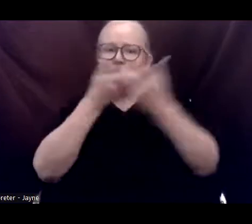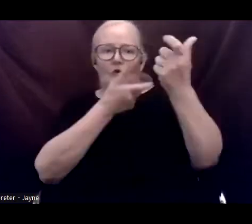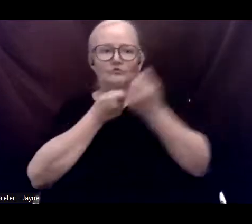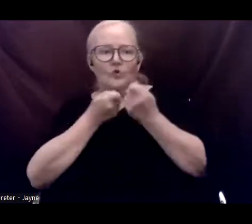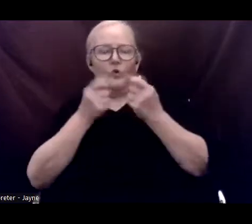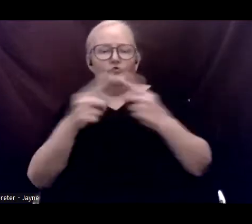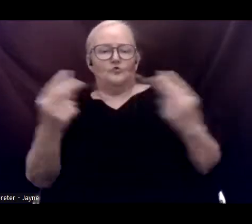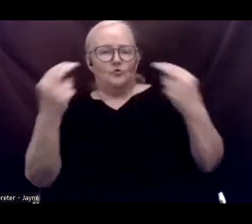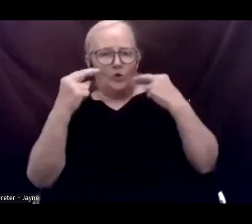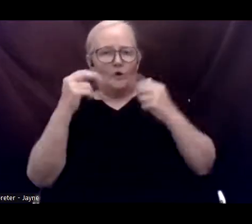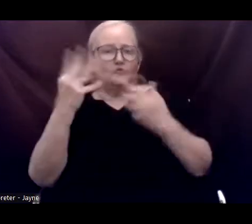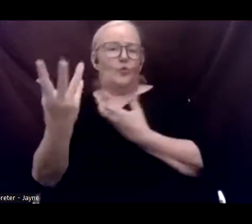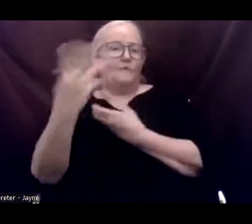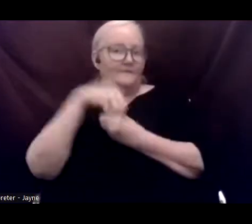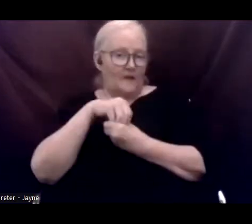participate.